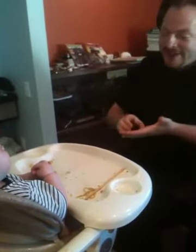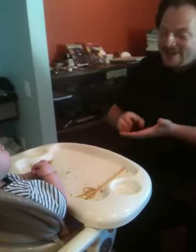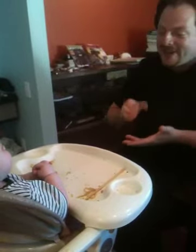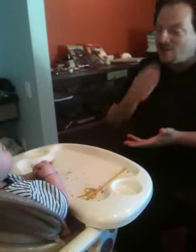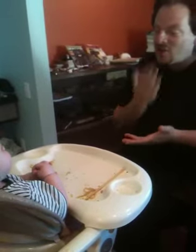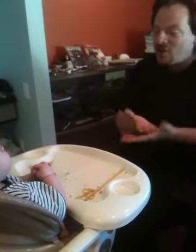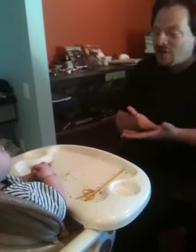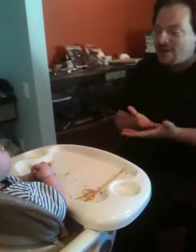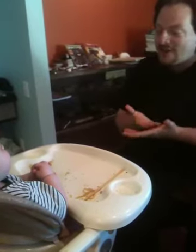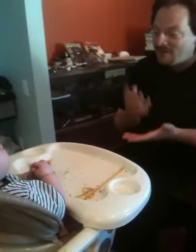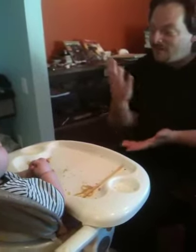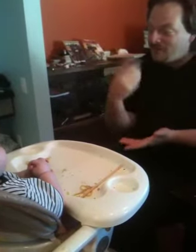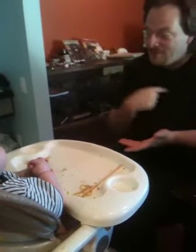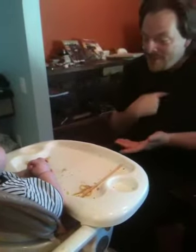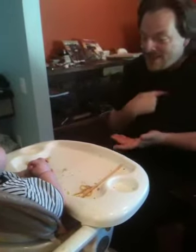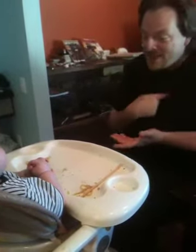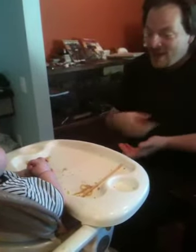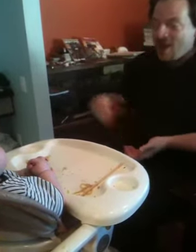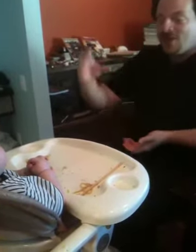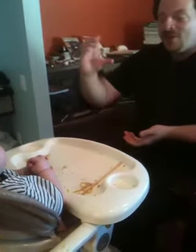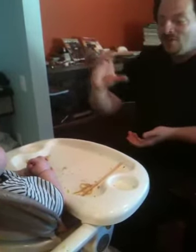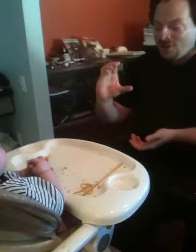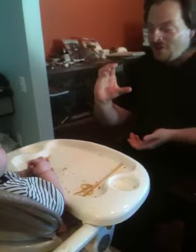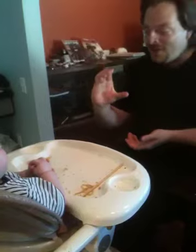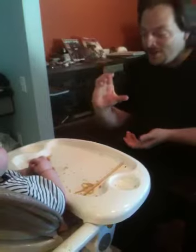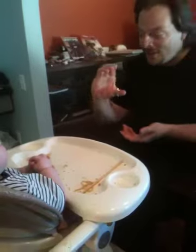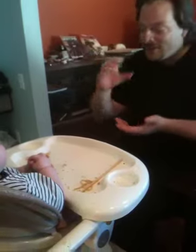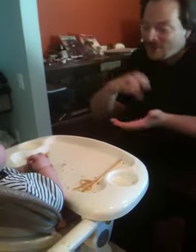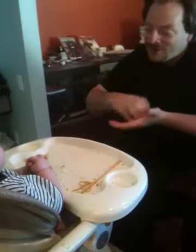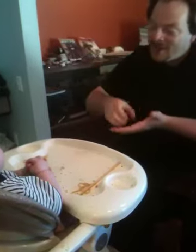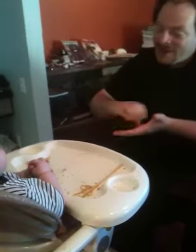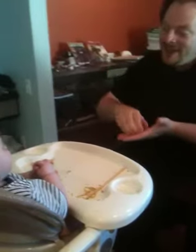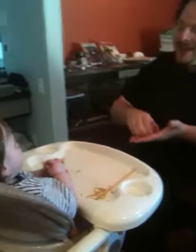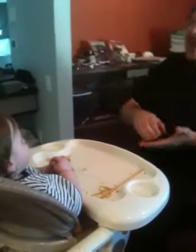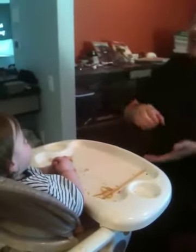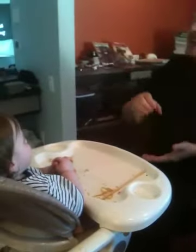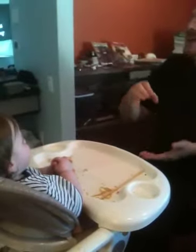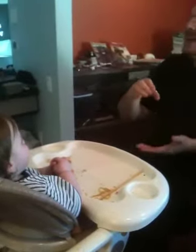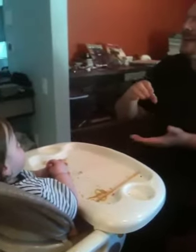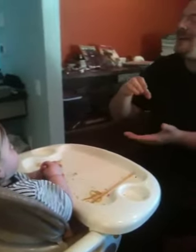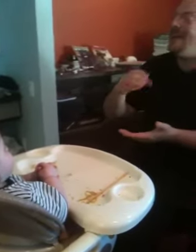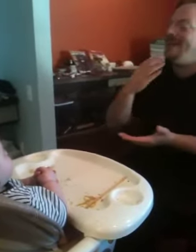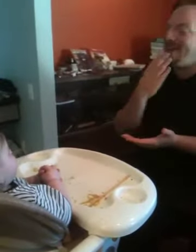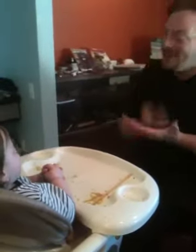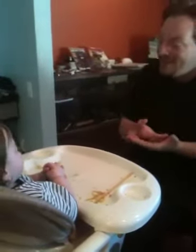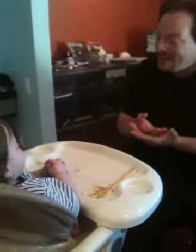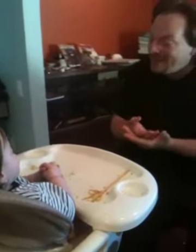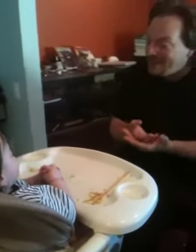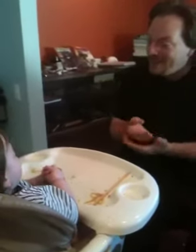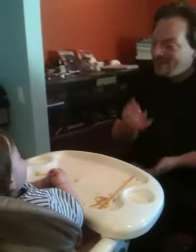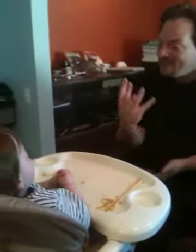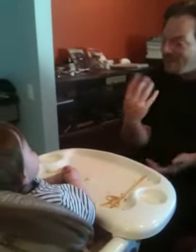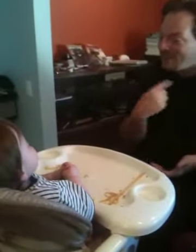it's good enough for me. C is for cookie, it's good enough for me.